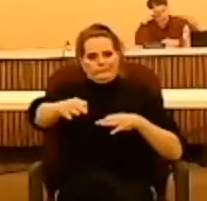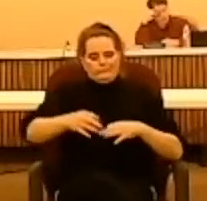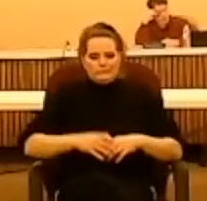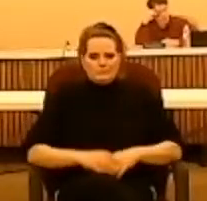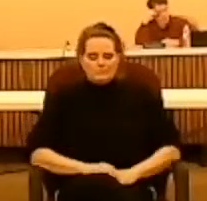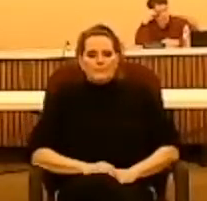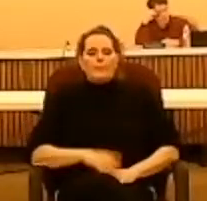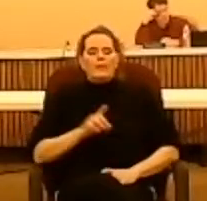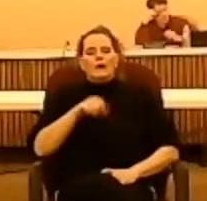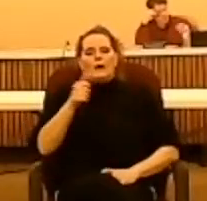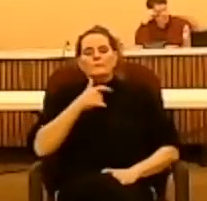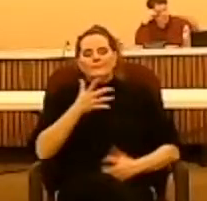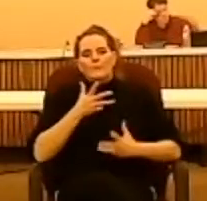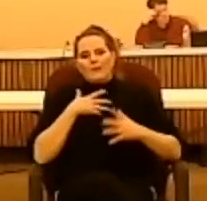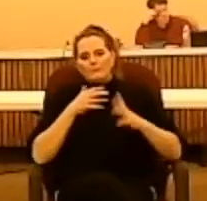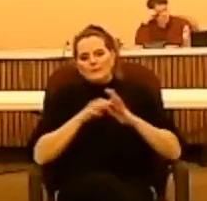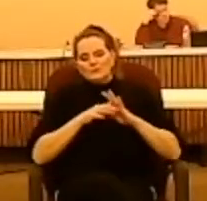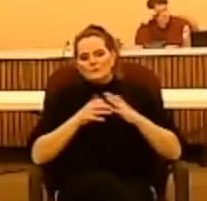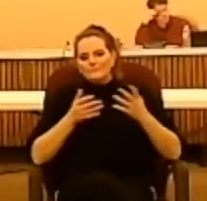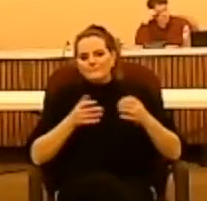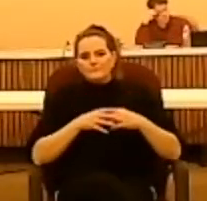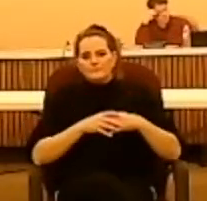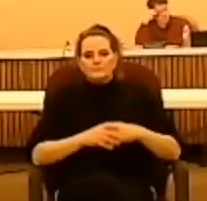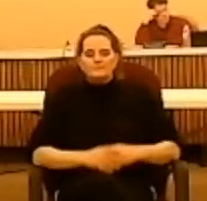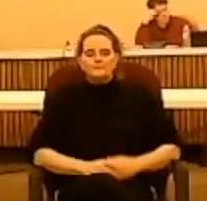the other thing I will mention is